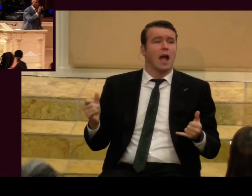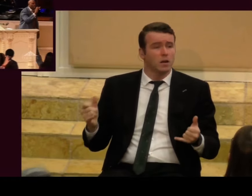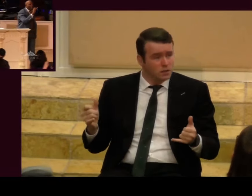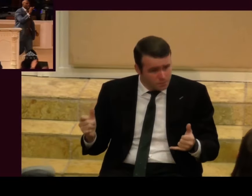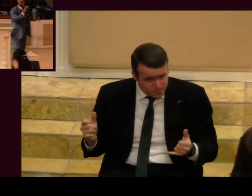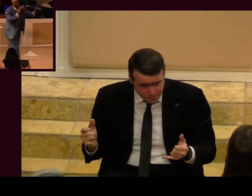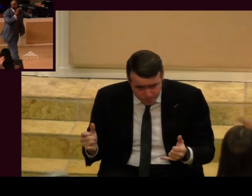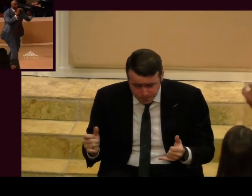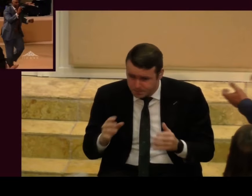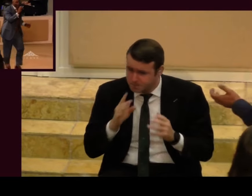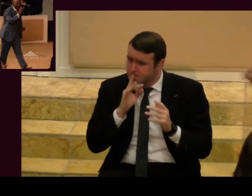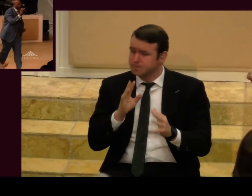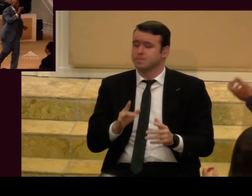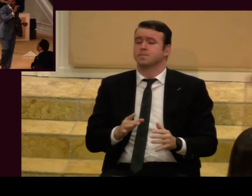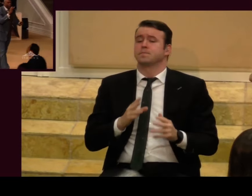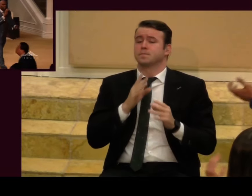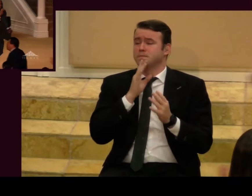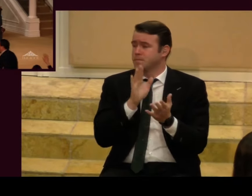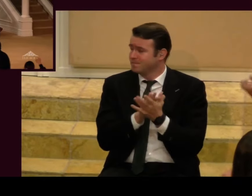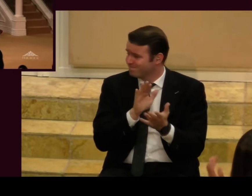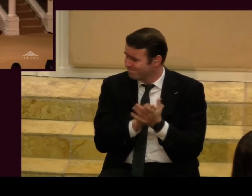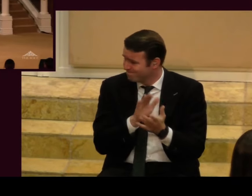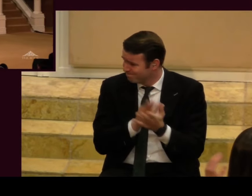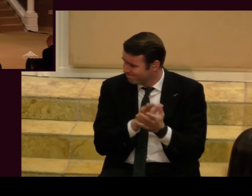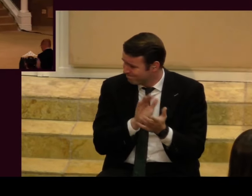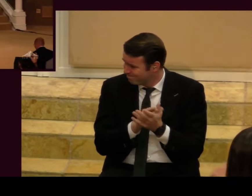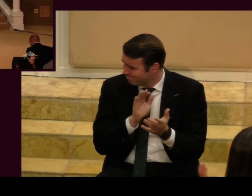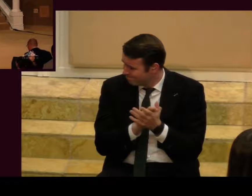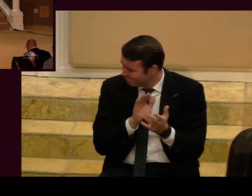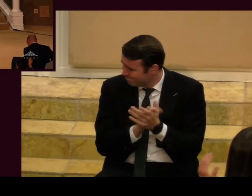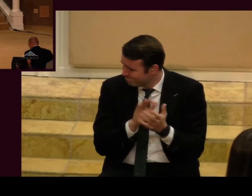right now. Itana baranda ya mo sandaya.